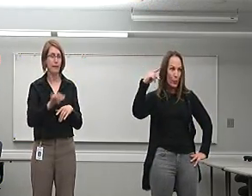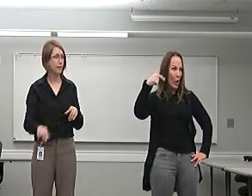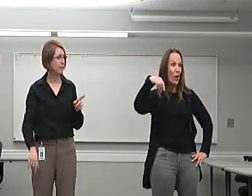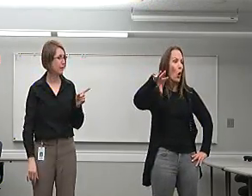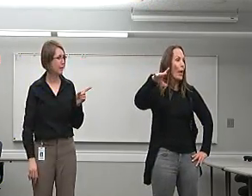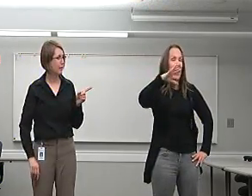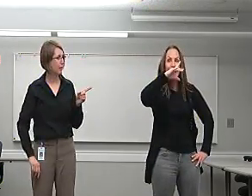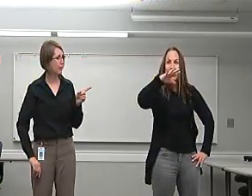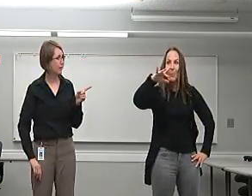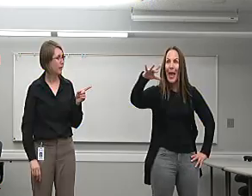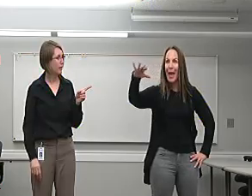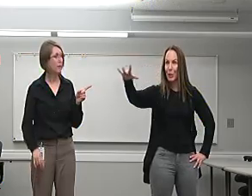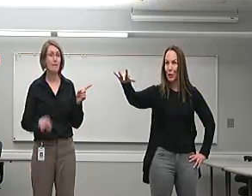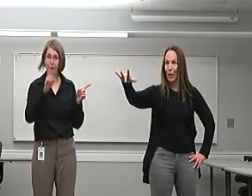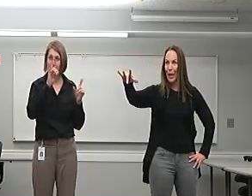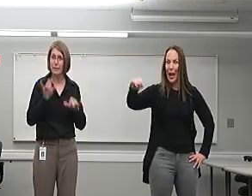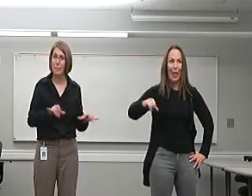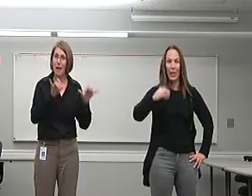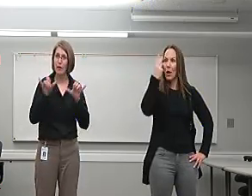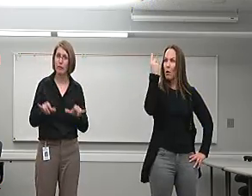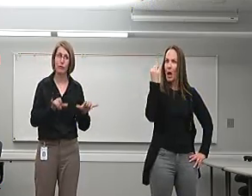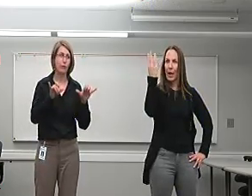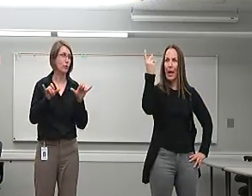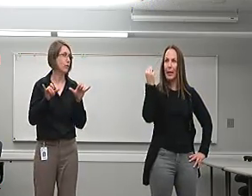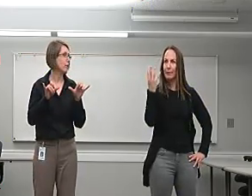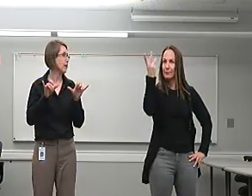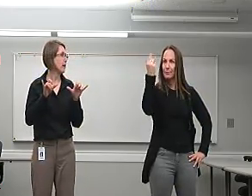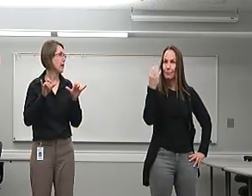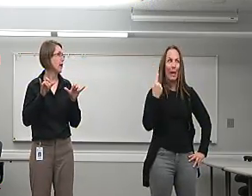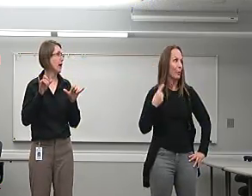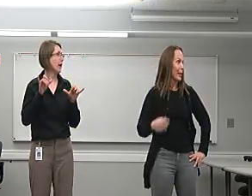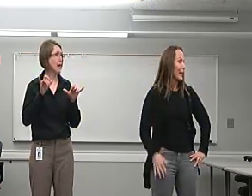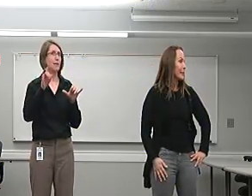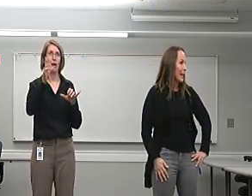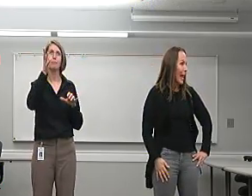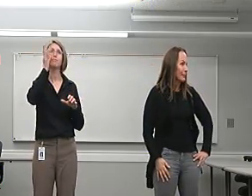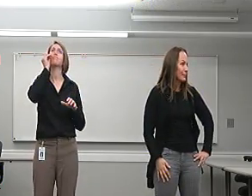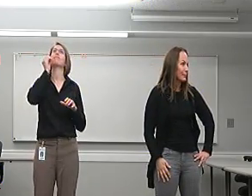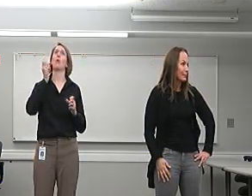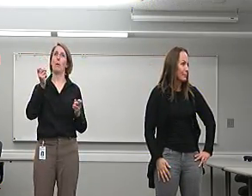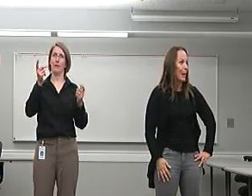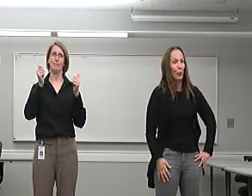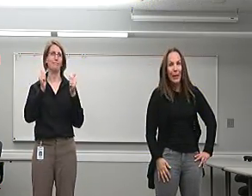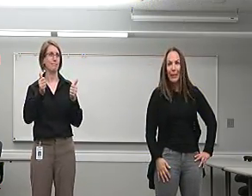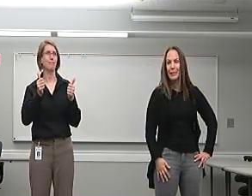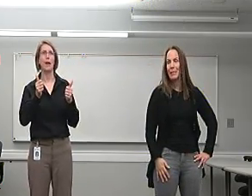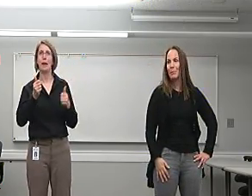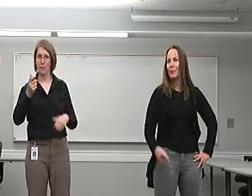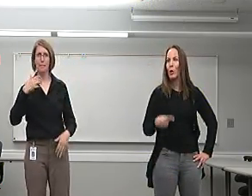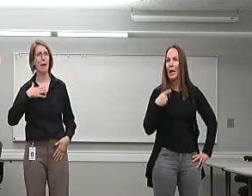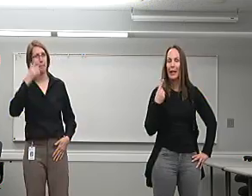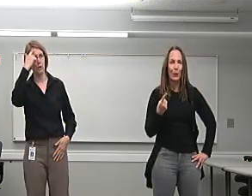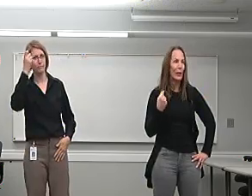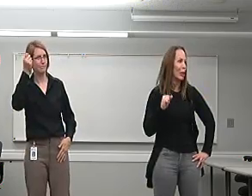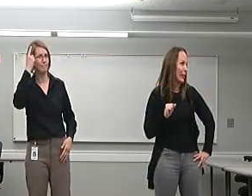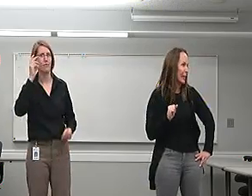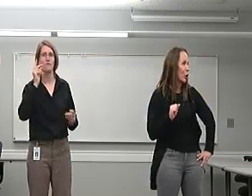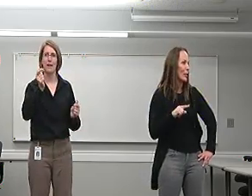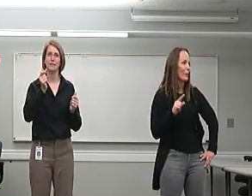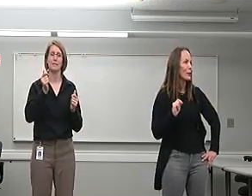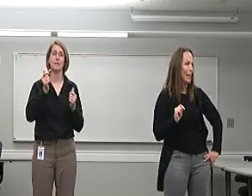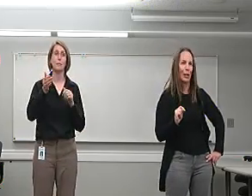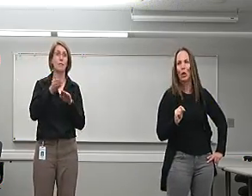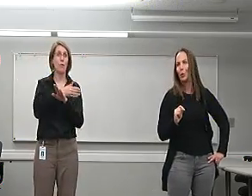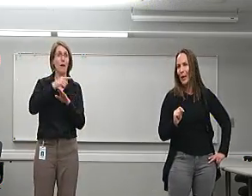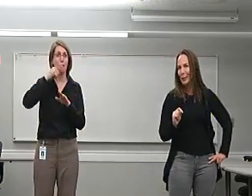a pattern. And they go, got it. My brain gets that. My brain gets it before a hearing kid could ever say it